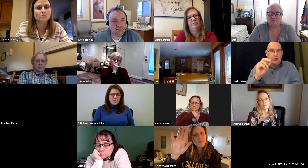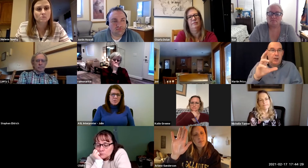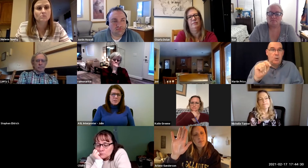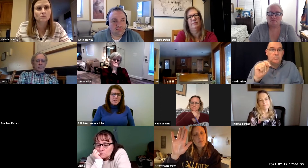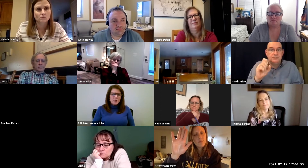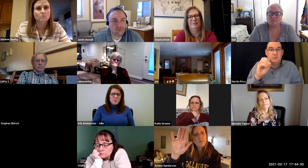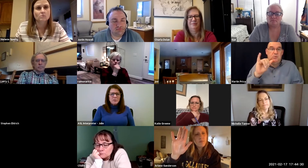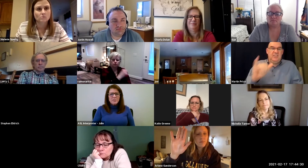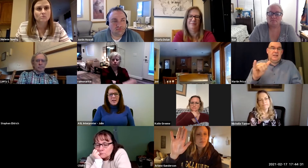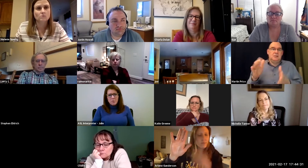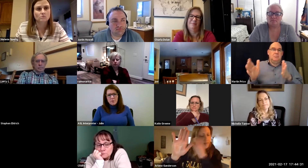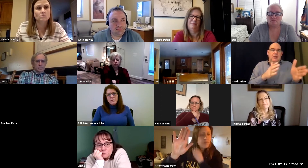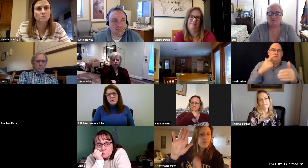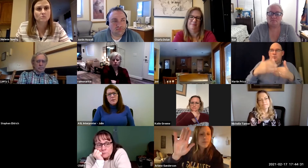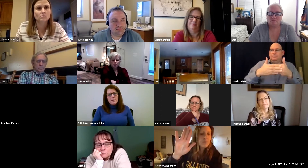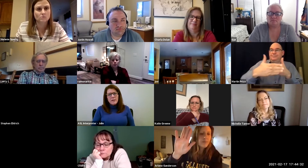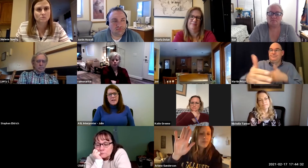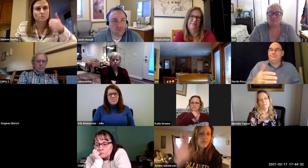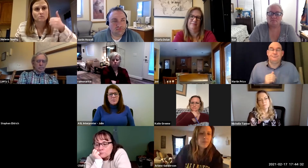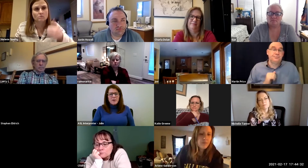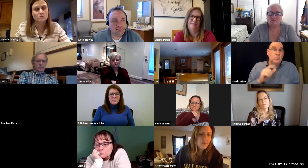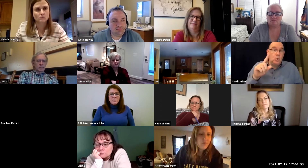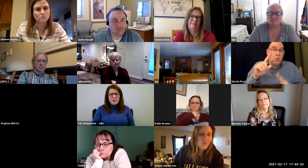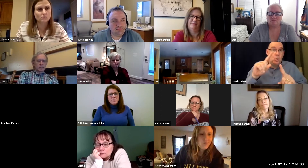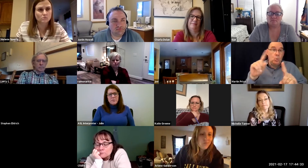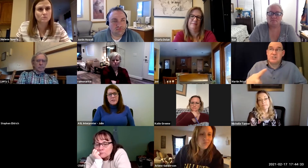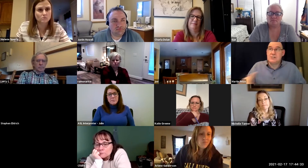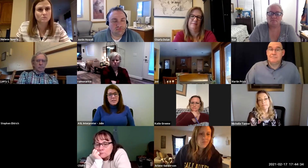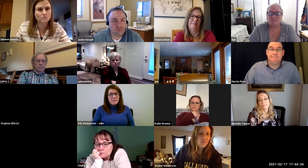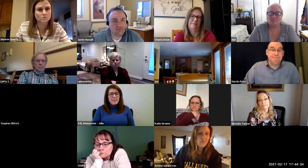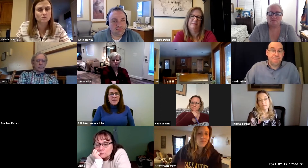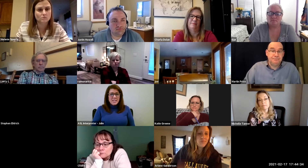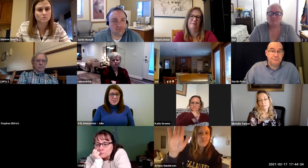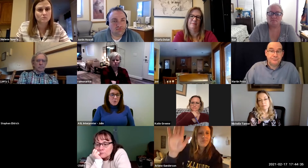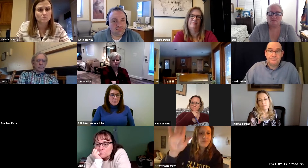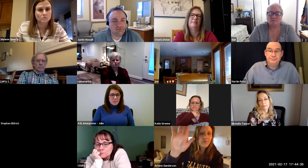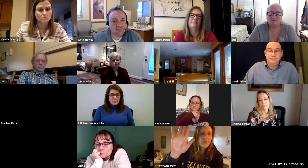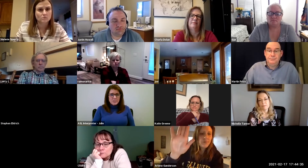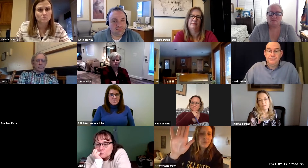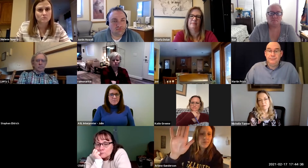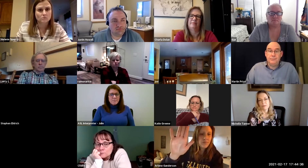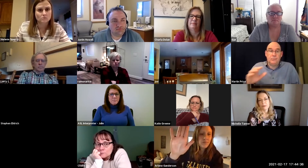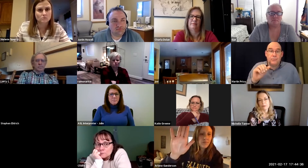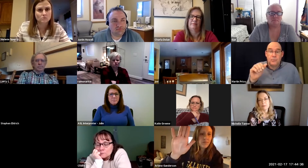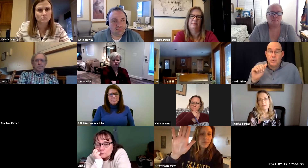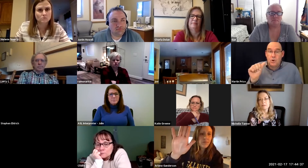an opportunity to look that over and have some thoughts prepared for the next meeting. Any